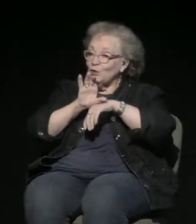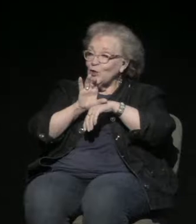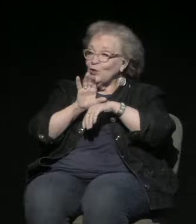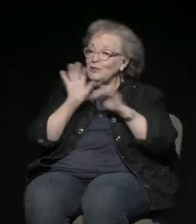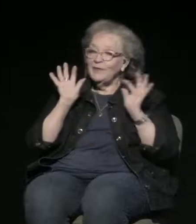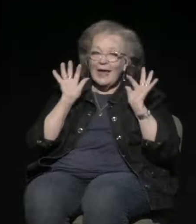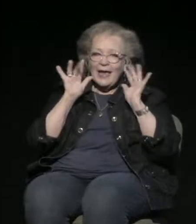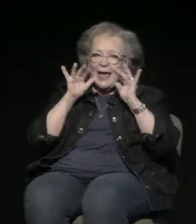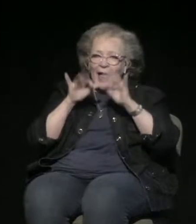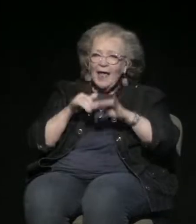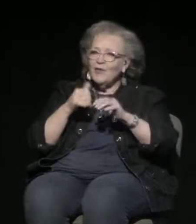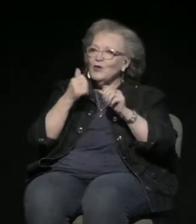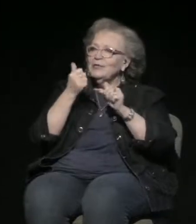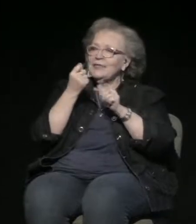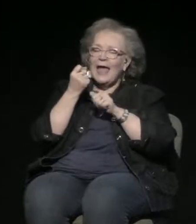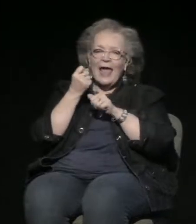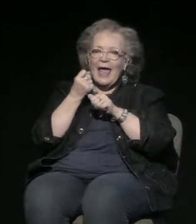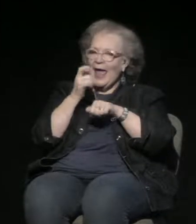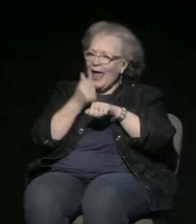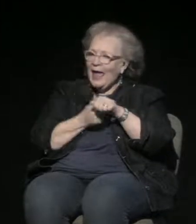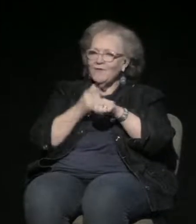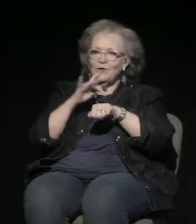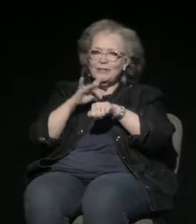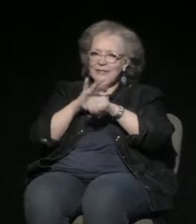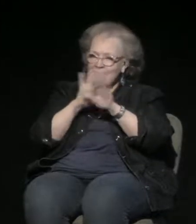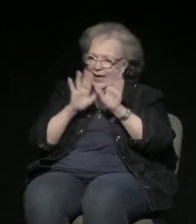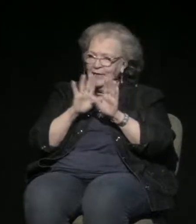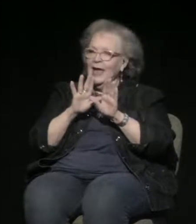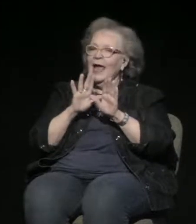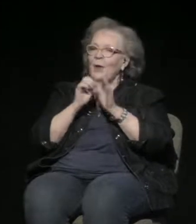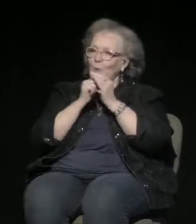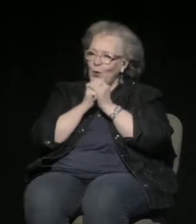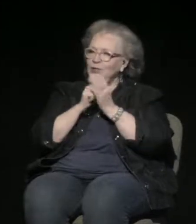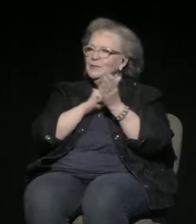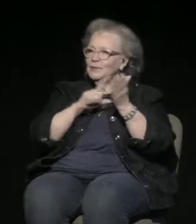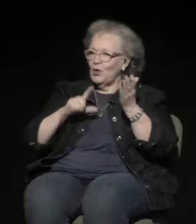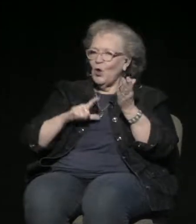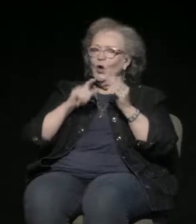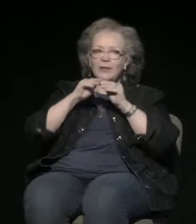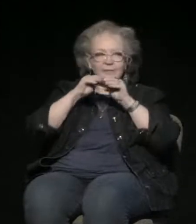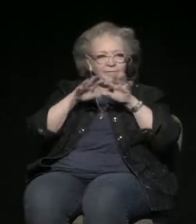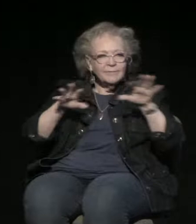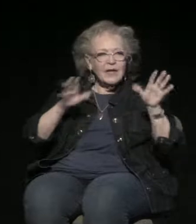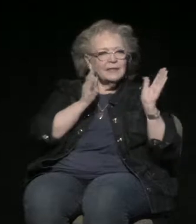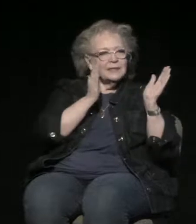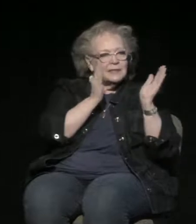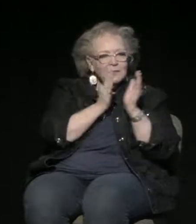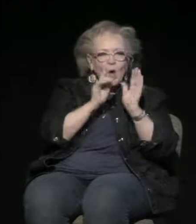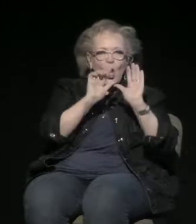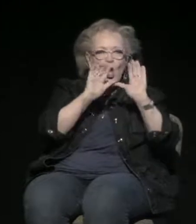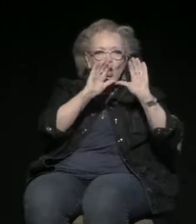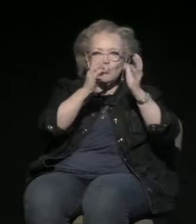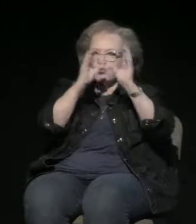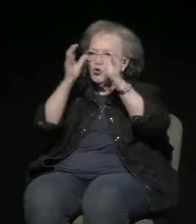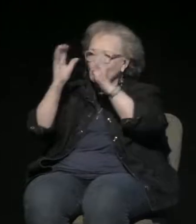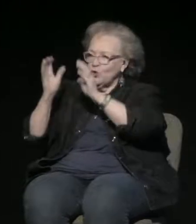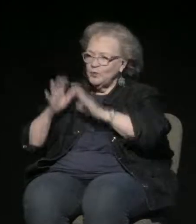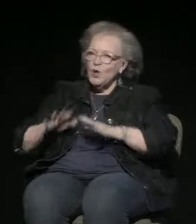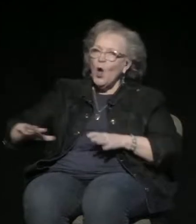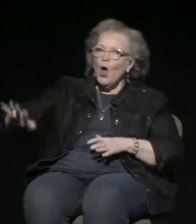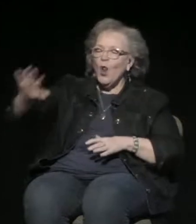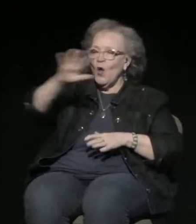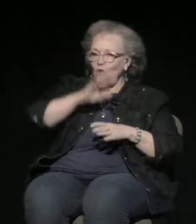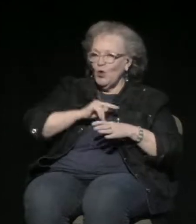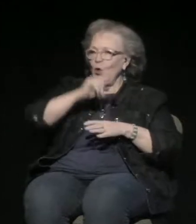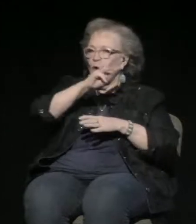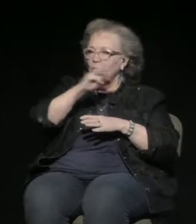every Sunday of the year And studies the scriptures together And worships the Lord together And then we scatter and we meet in small groups All over northwest Arkansas